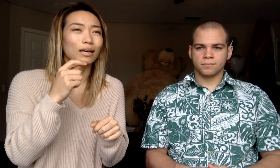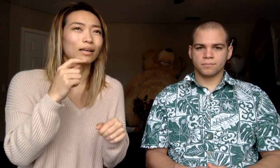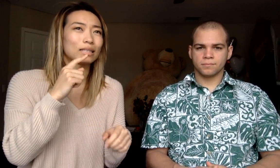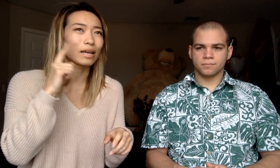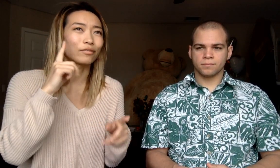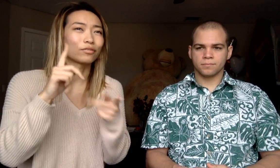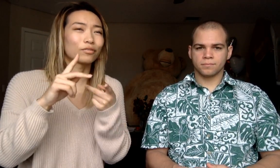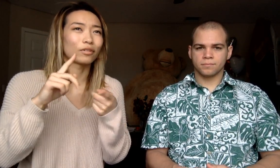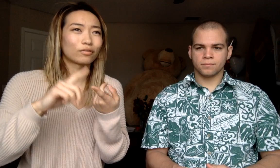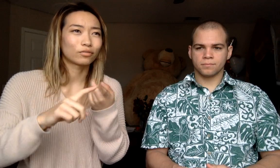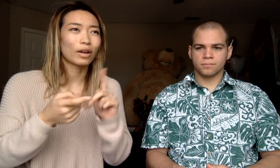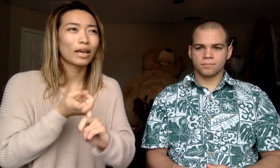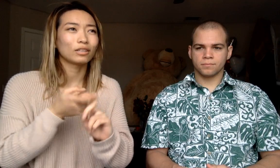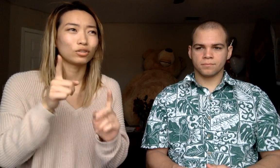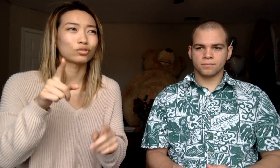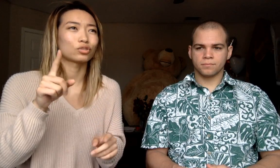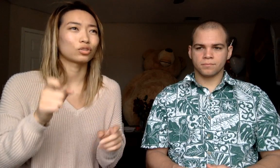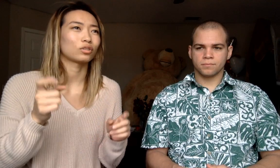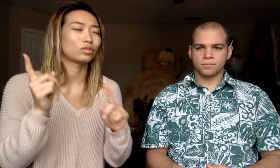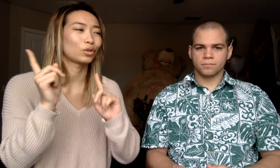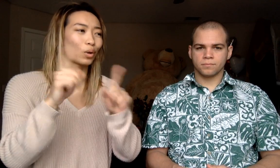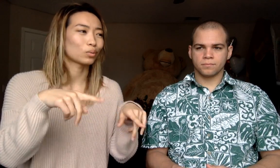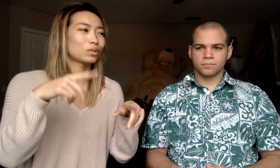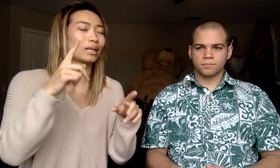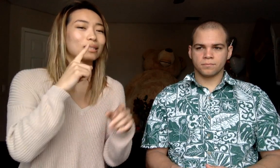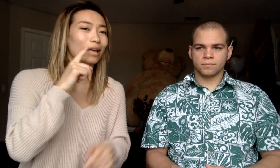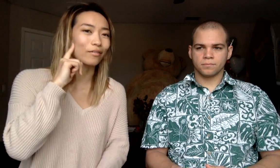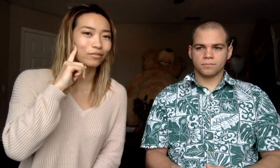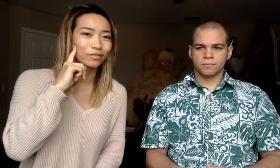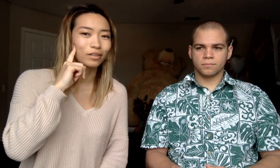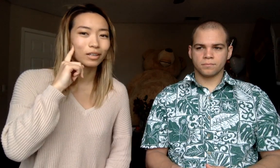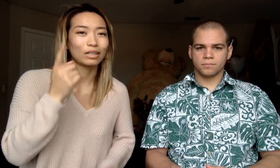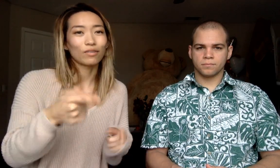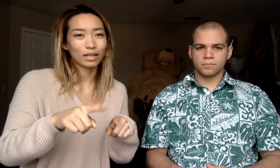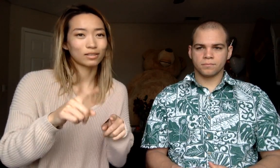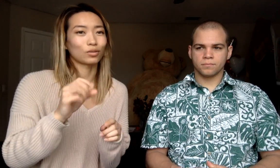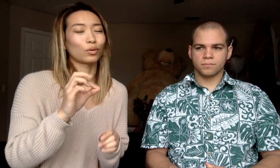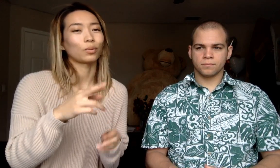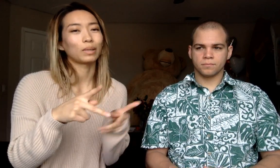deaf friend, you should go to like deaf events